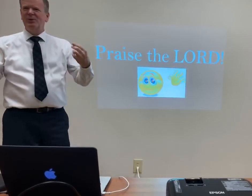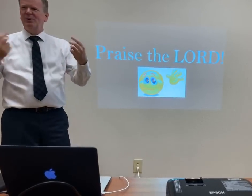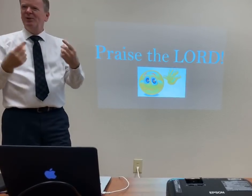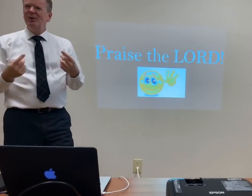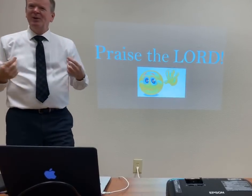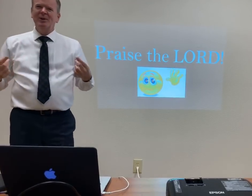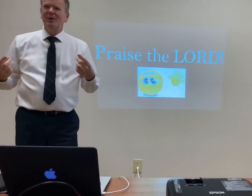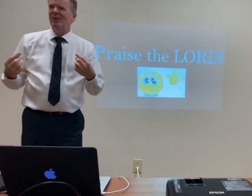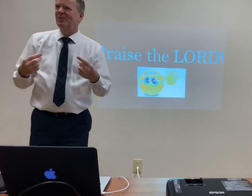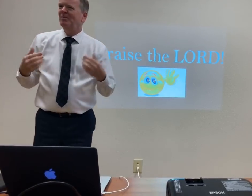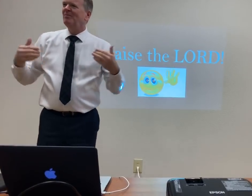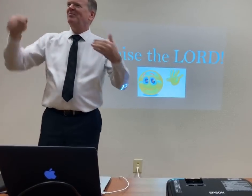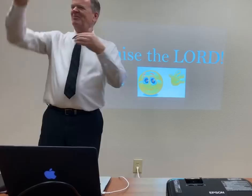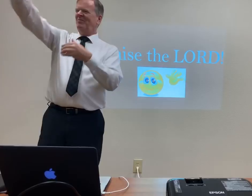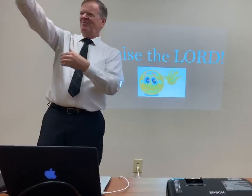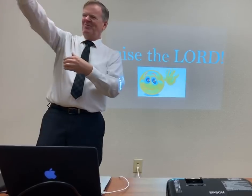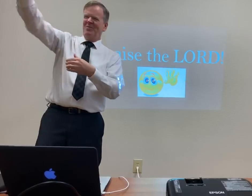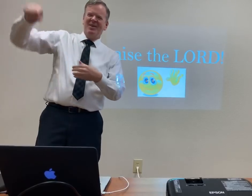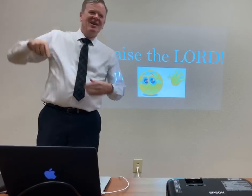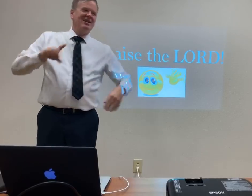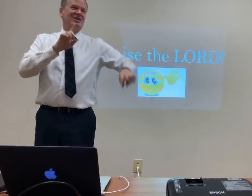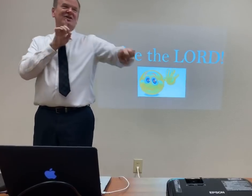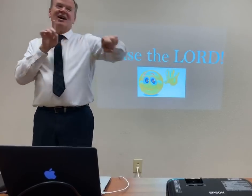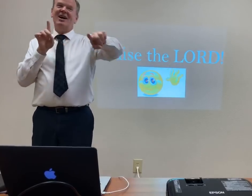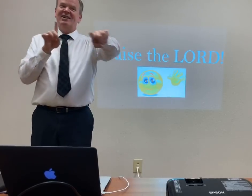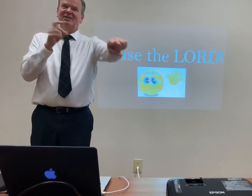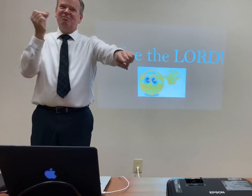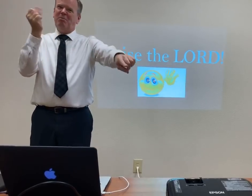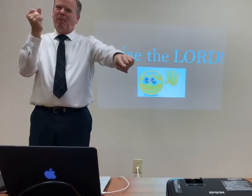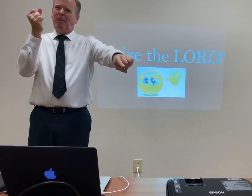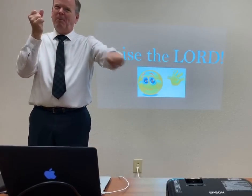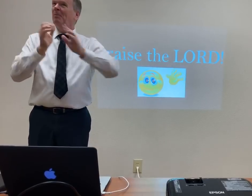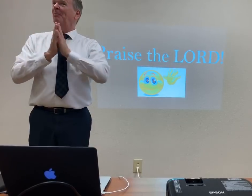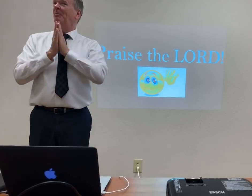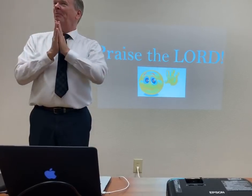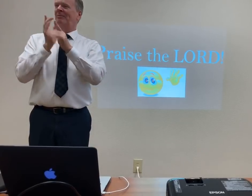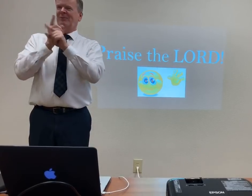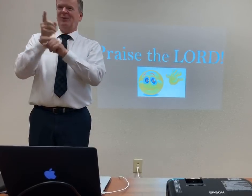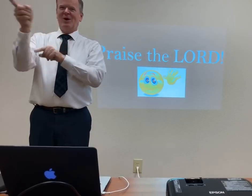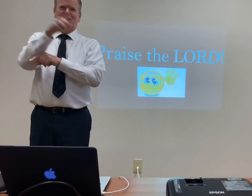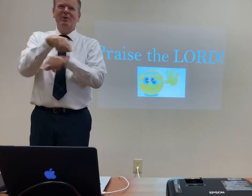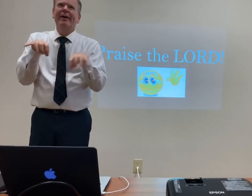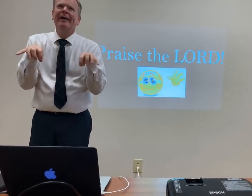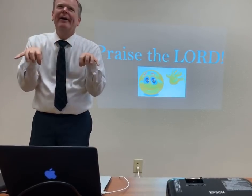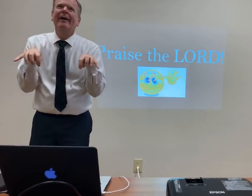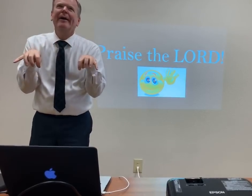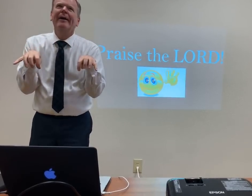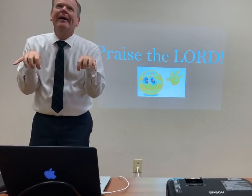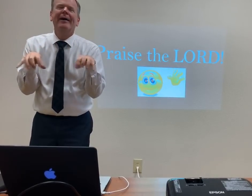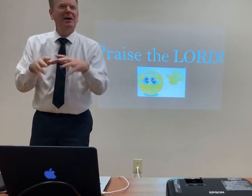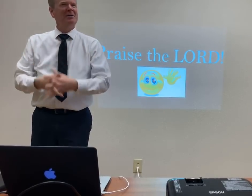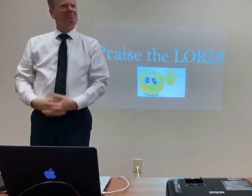So, yes, we're going to go ahead and start in prayer. That was a quick answer. So what are we going to do now?